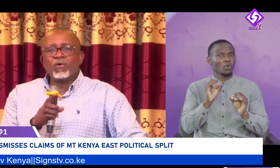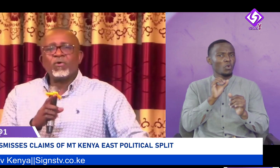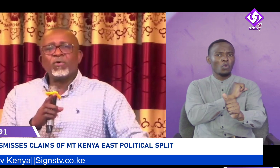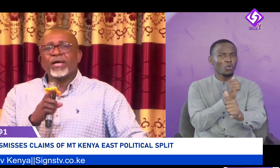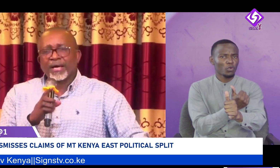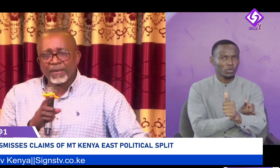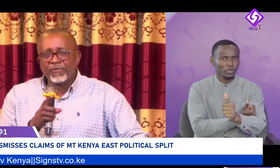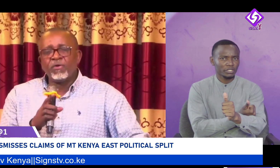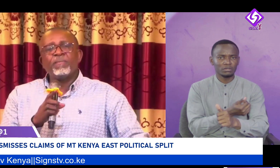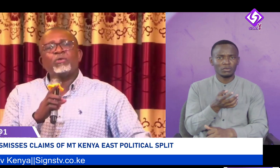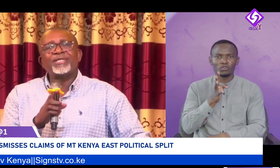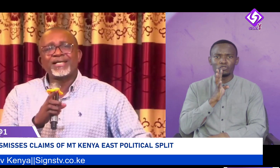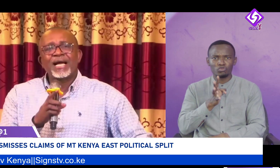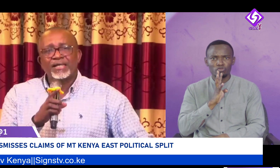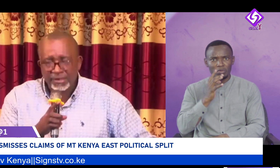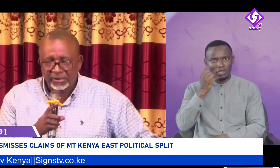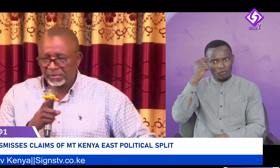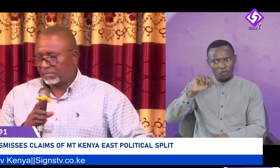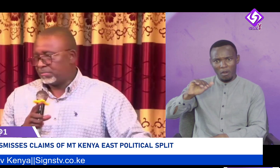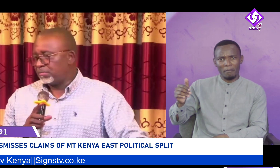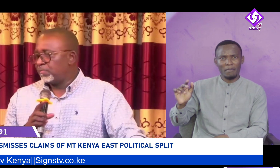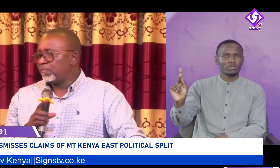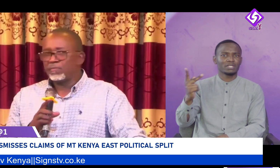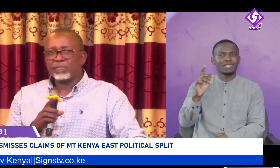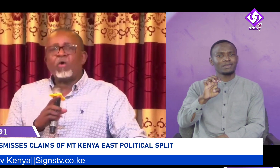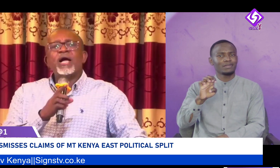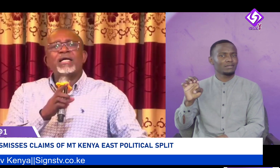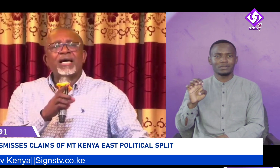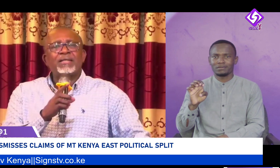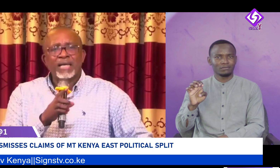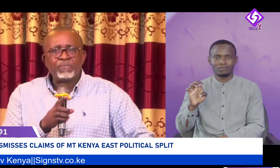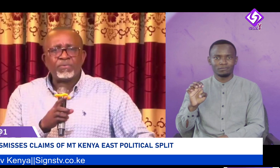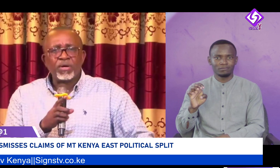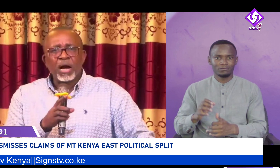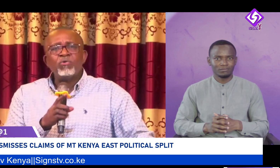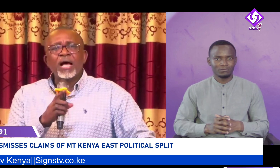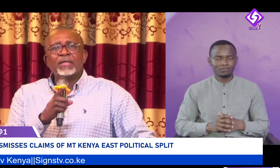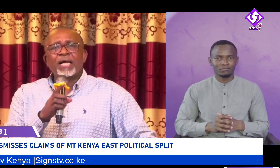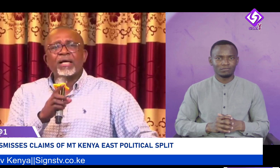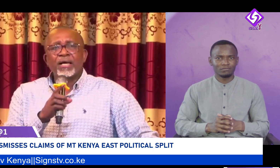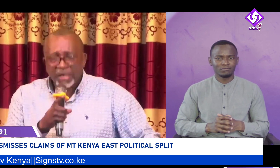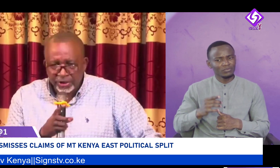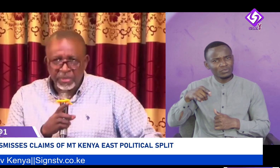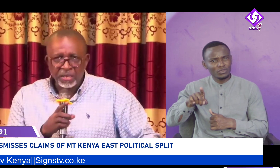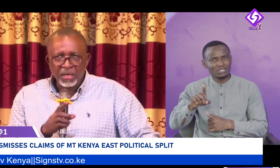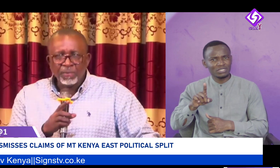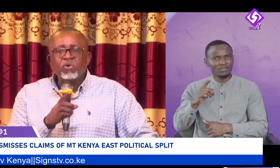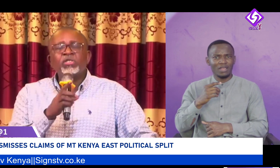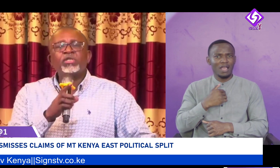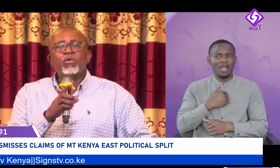for Mount Kenya East. Hauna hata ndabu, hauna hata heshima, because